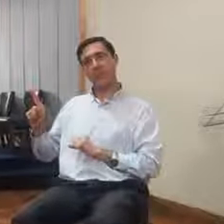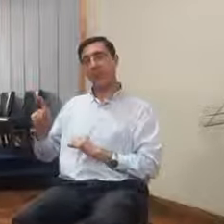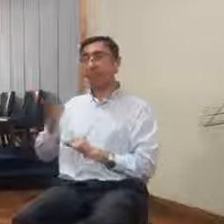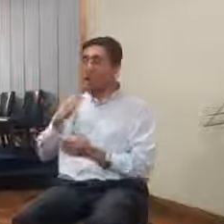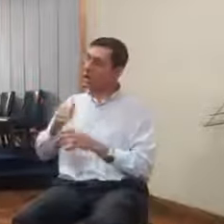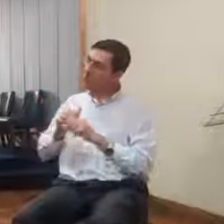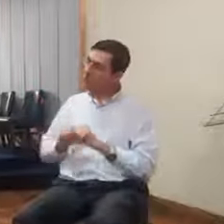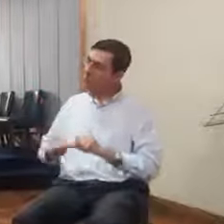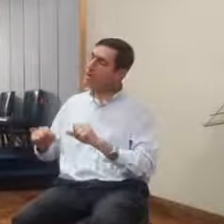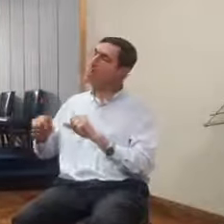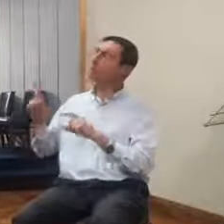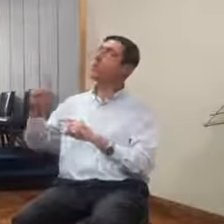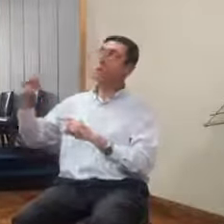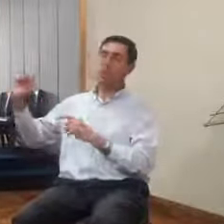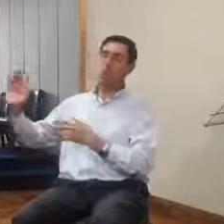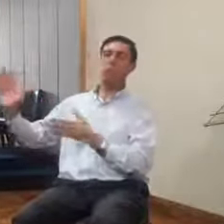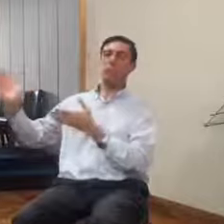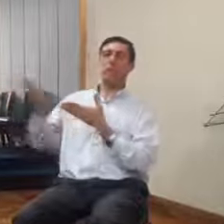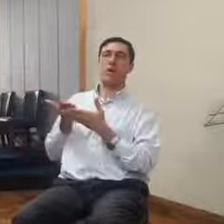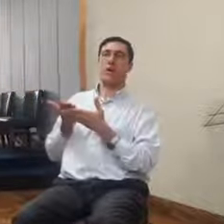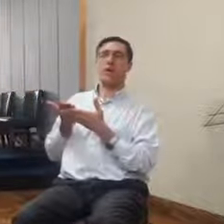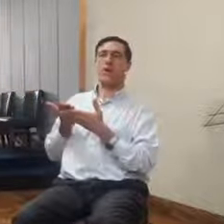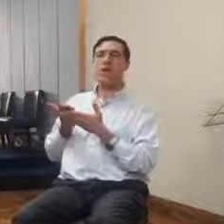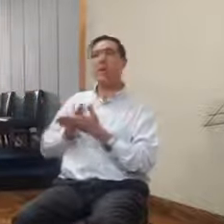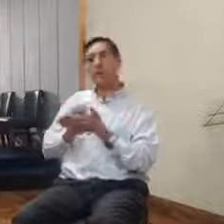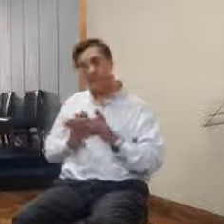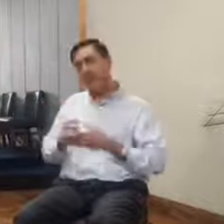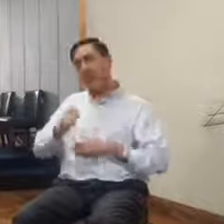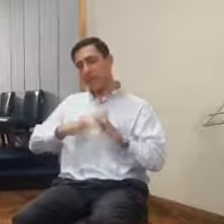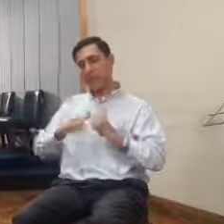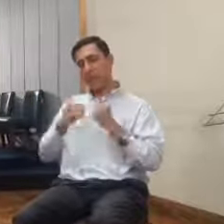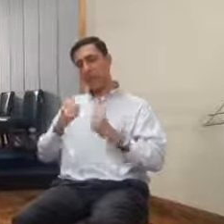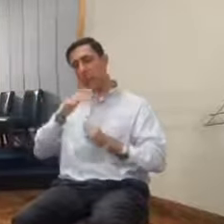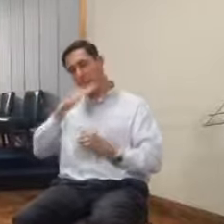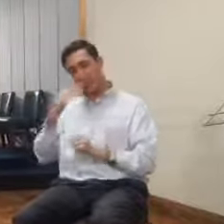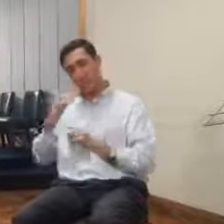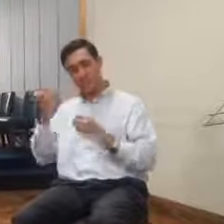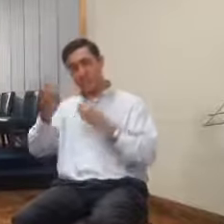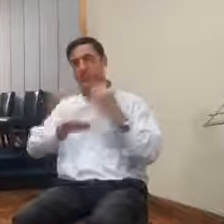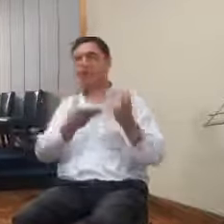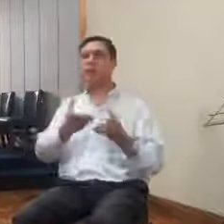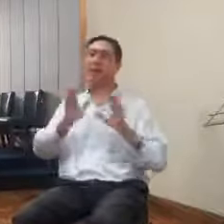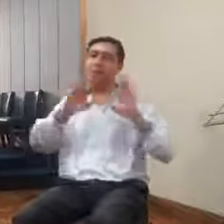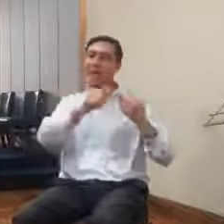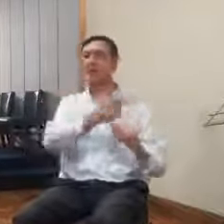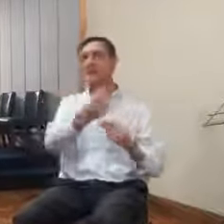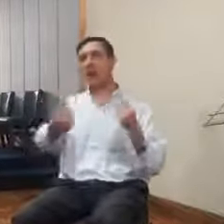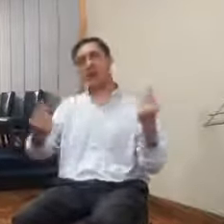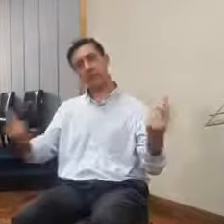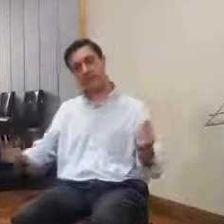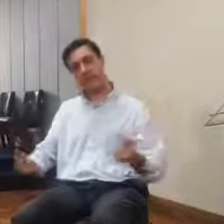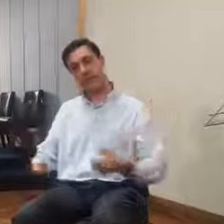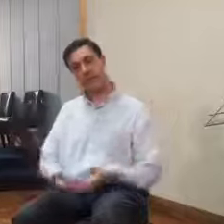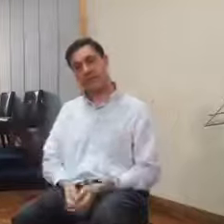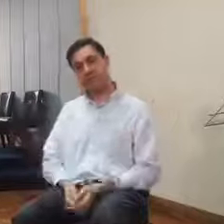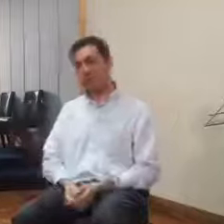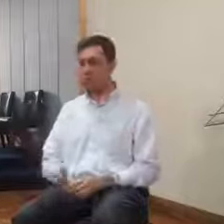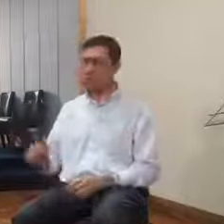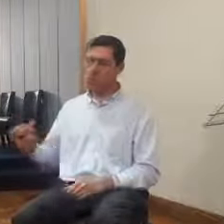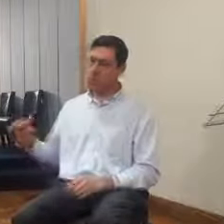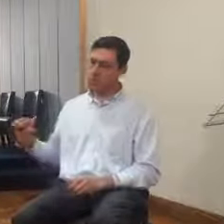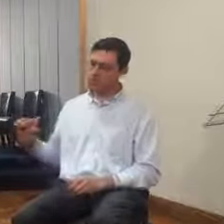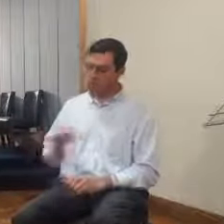one person or another. But whether we know it or whether we don't, how we long to bear fruit for the Lord. Well, we wait on